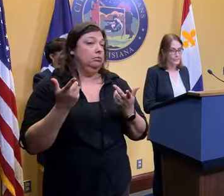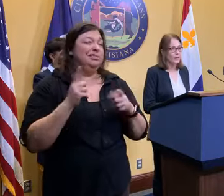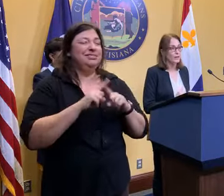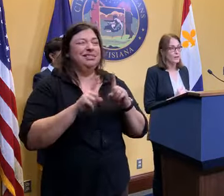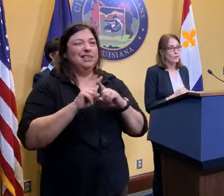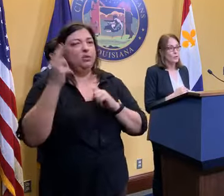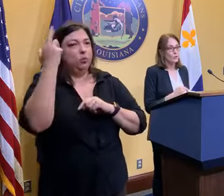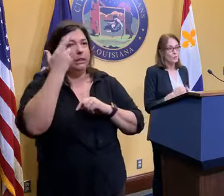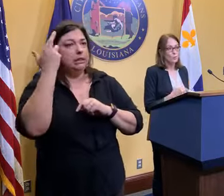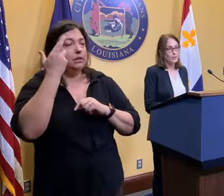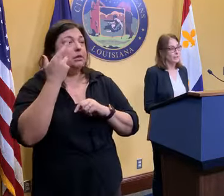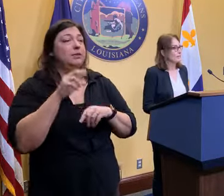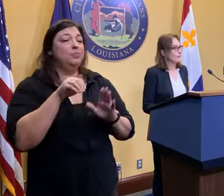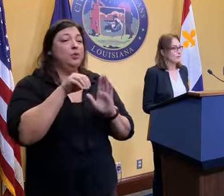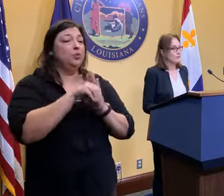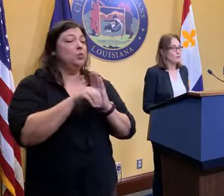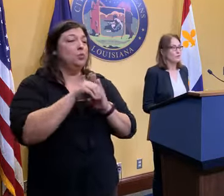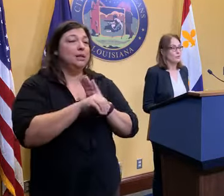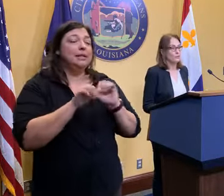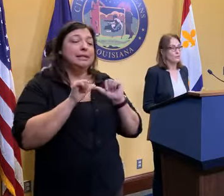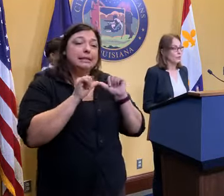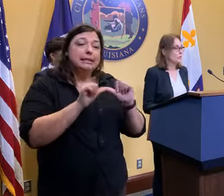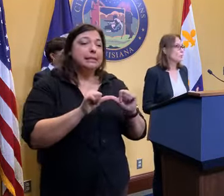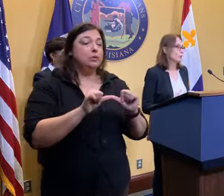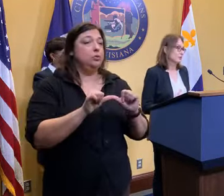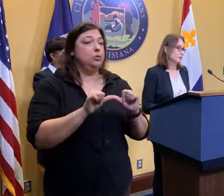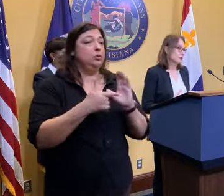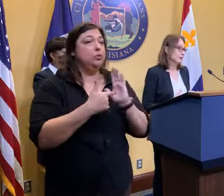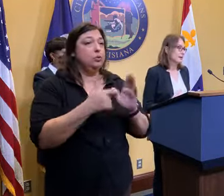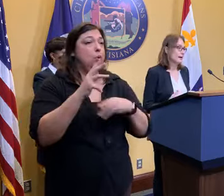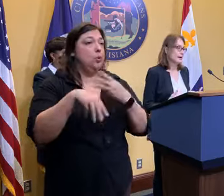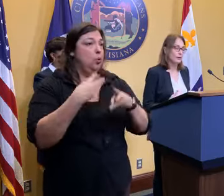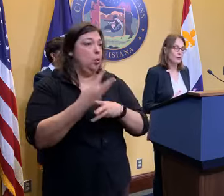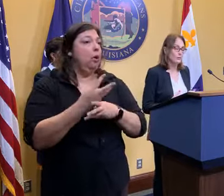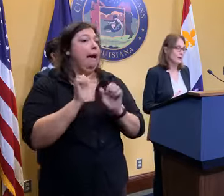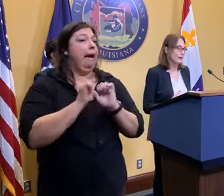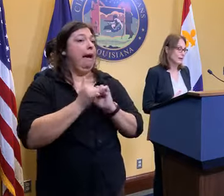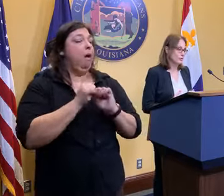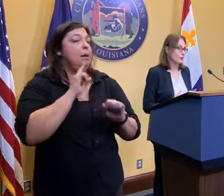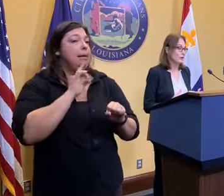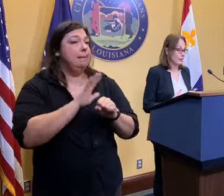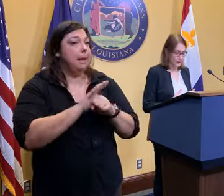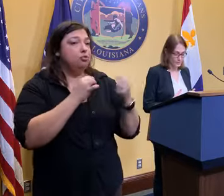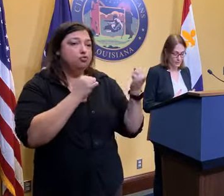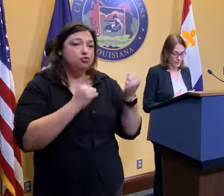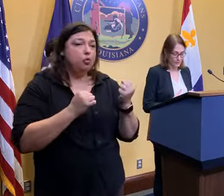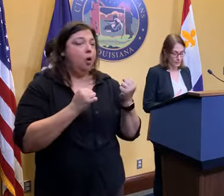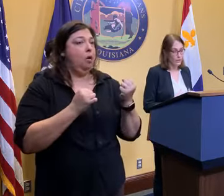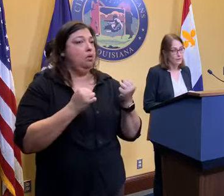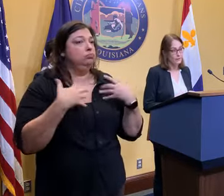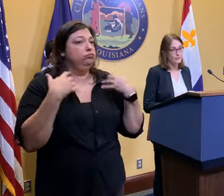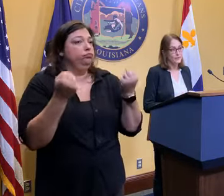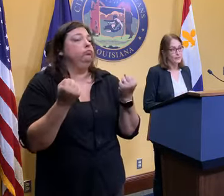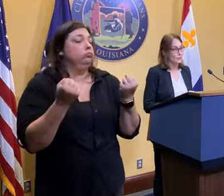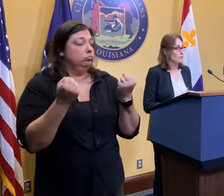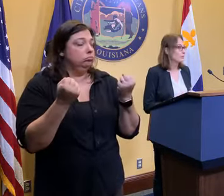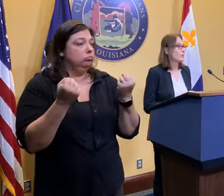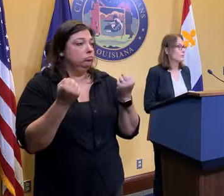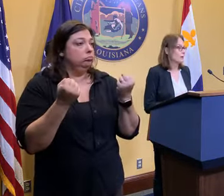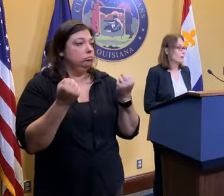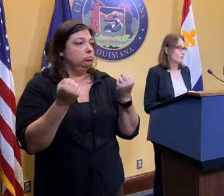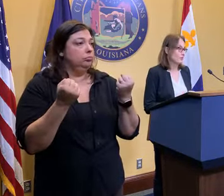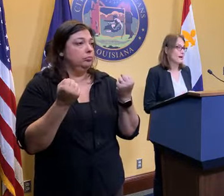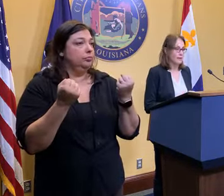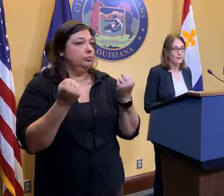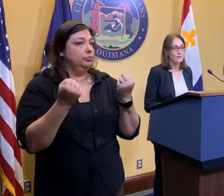reasons, but New Orleanians continue to show the world how committed, how strong, and how resilient we are. So I just